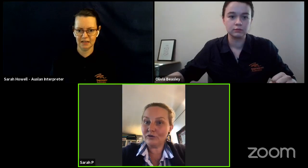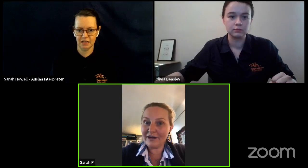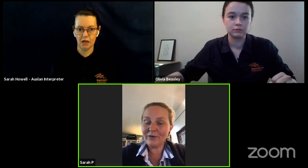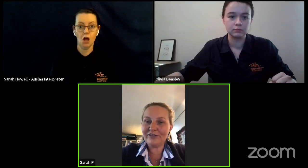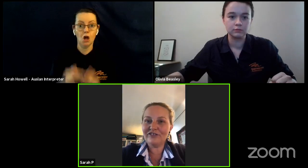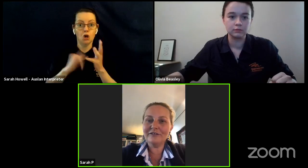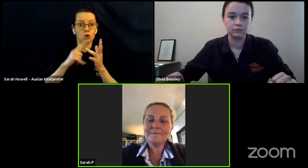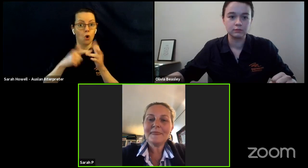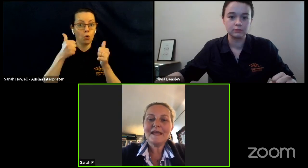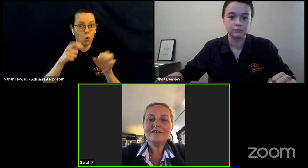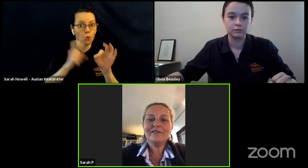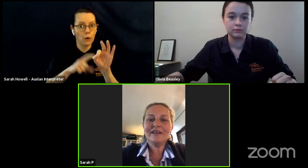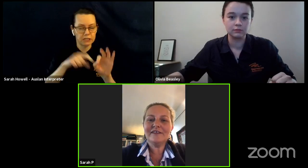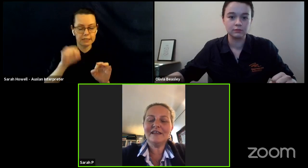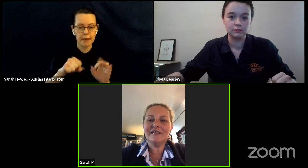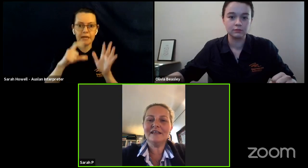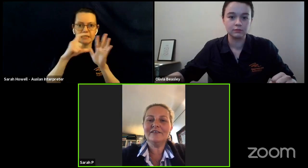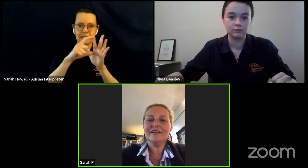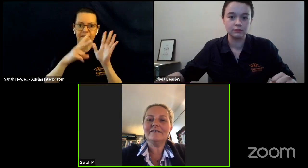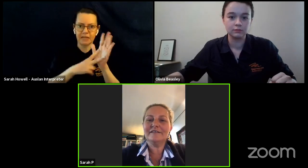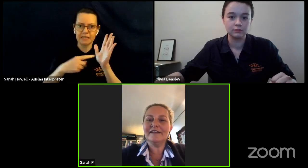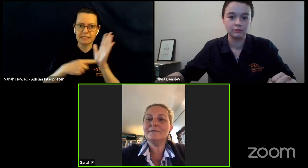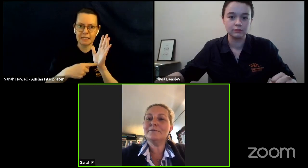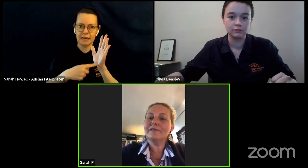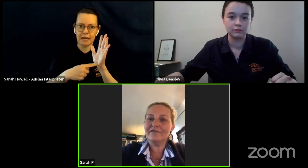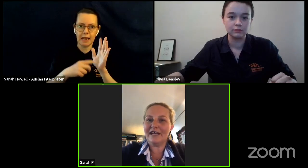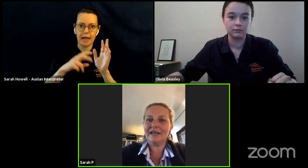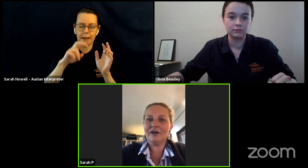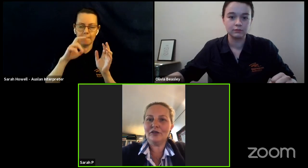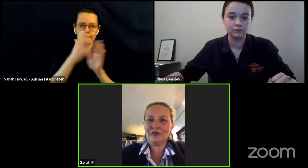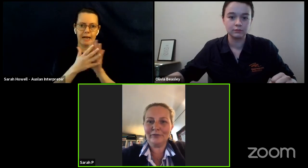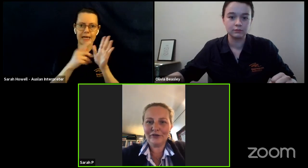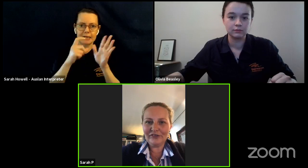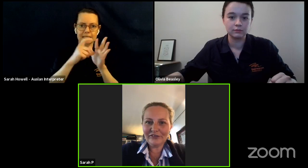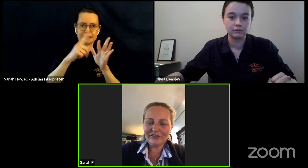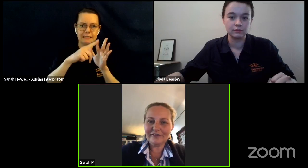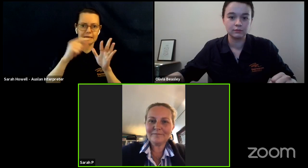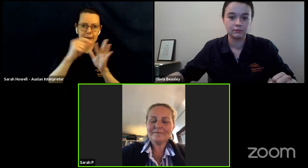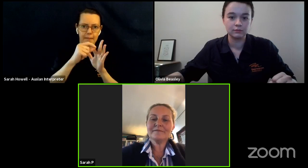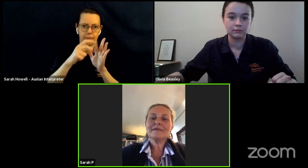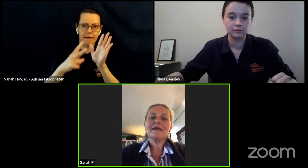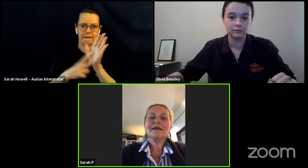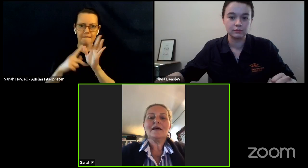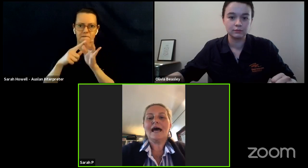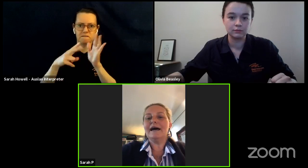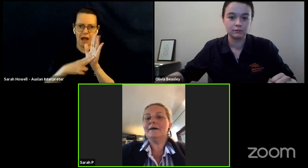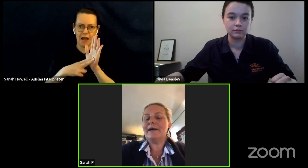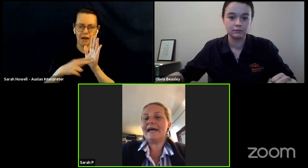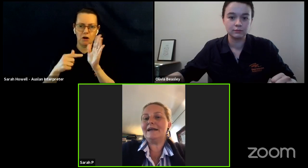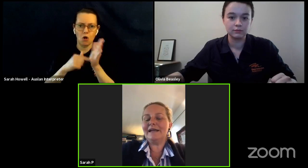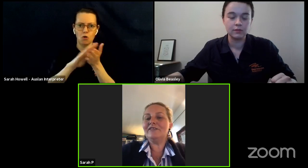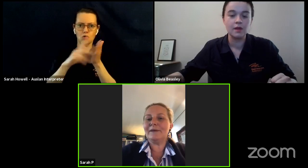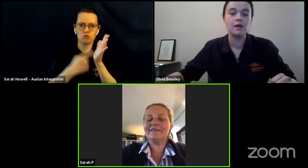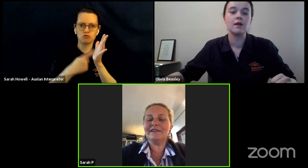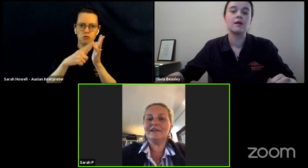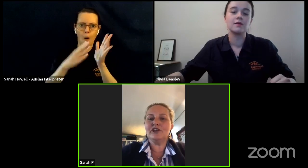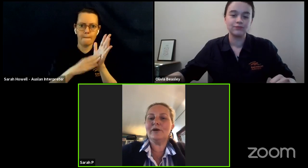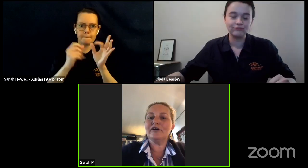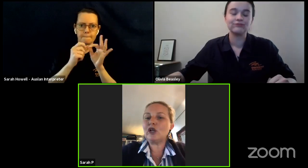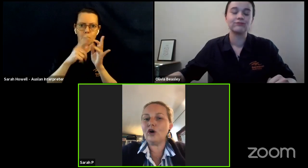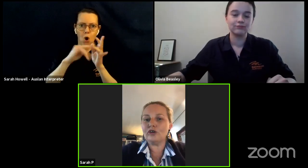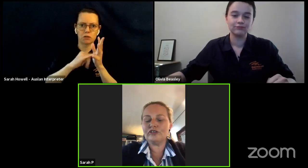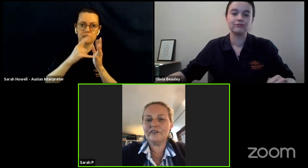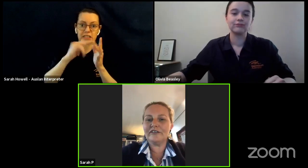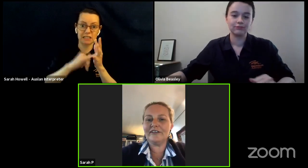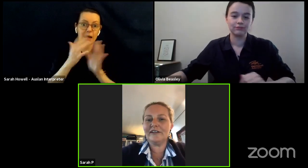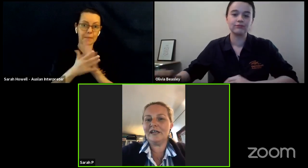So great question. DVT is deep vein thrombosis. And it means basically you